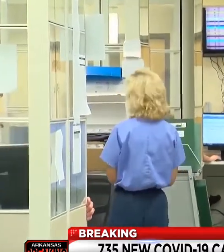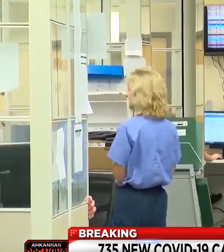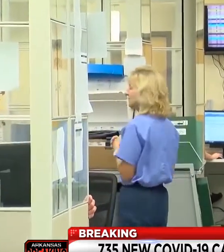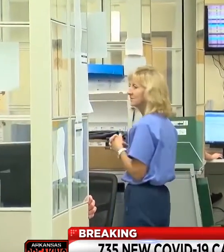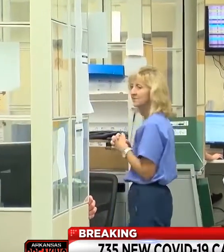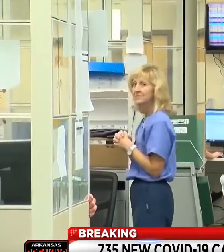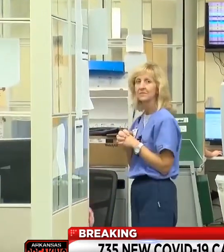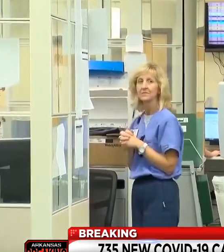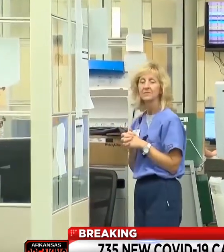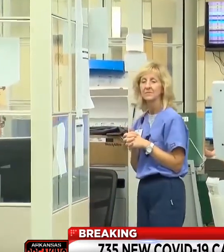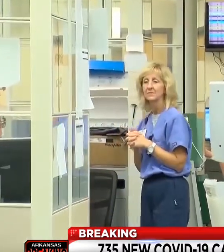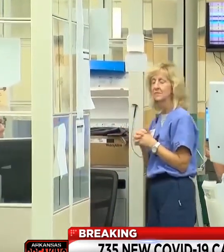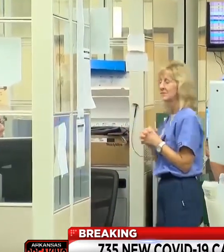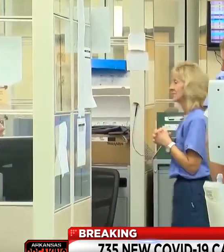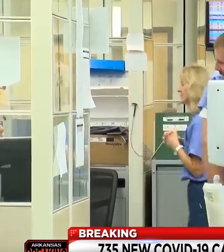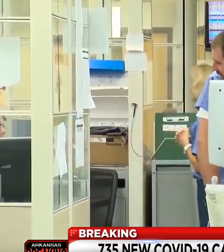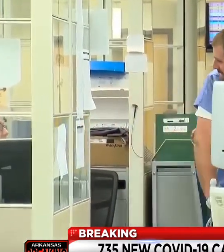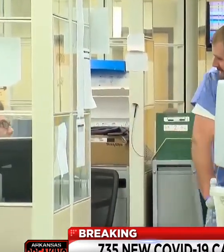1-833-353-6050. That's